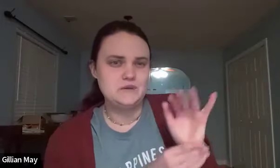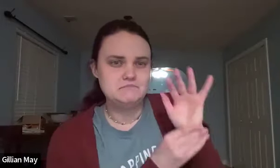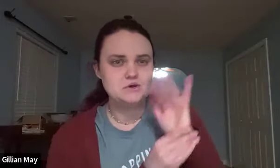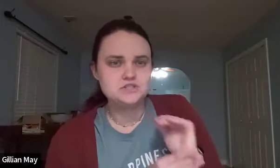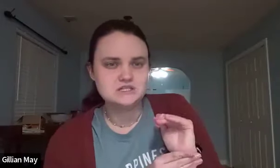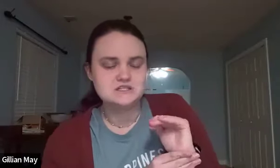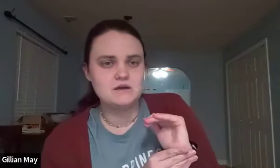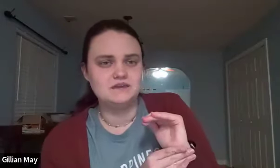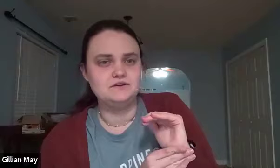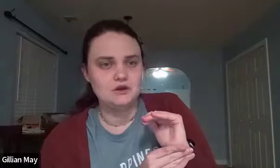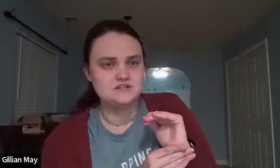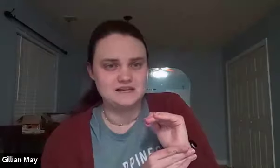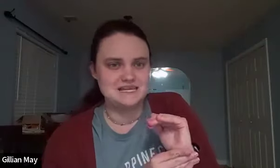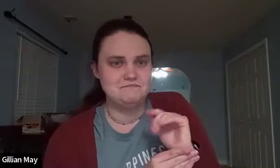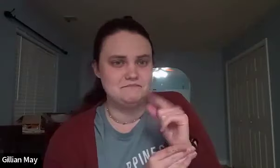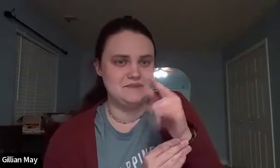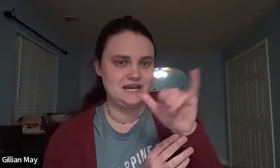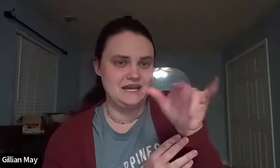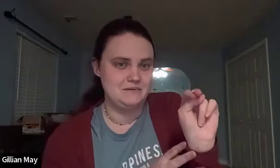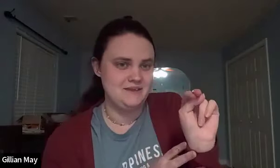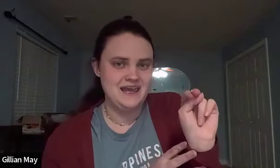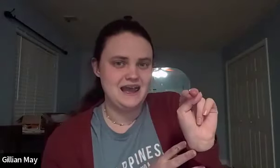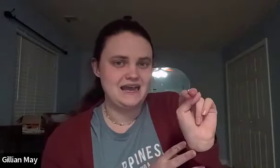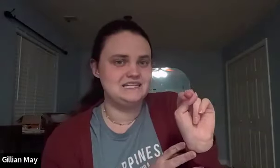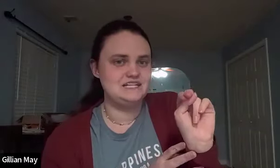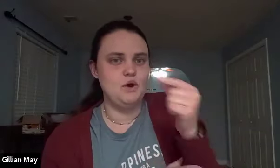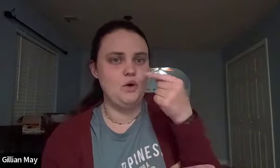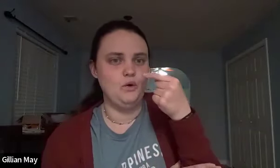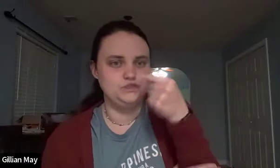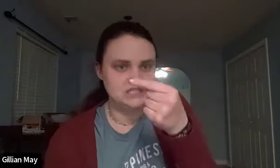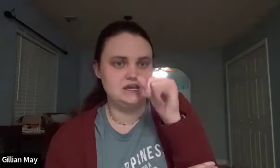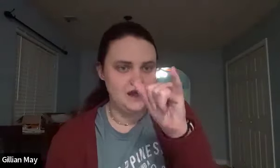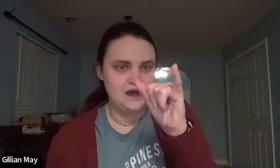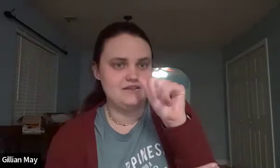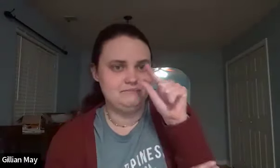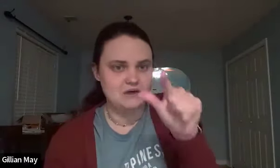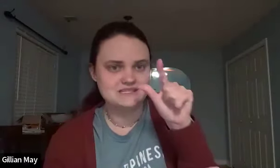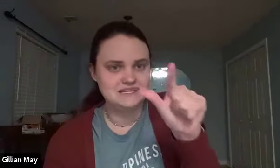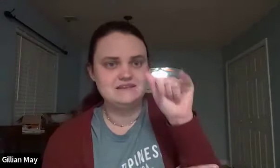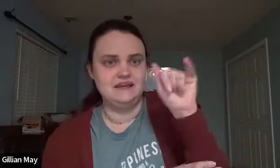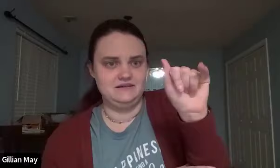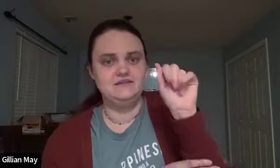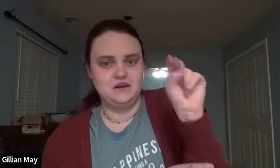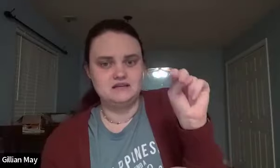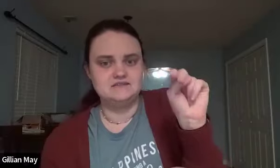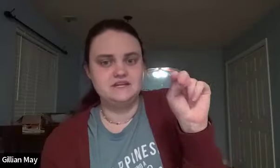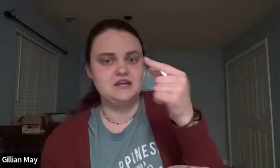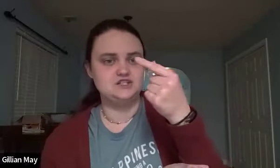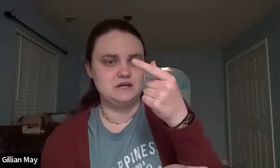fluid motion. So like if you notice when I said my name, I didn't do a whole G-I, like bouncing it like aggressively. I just